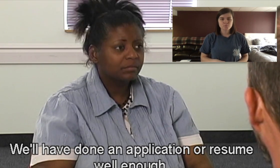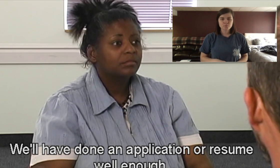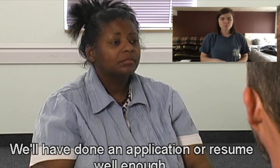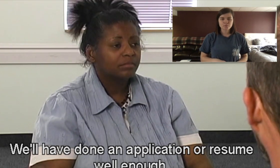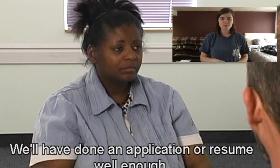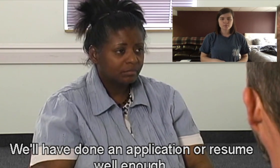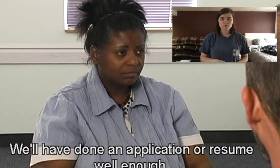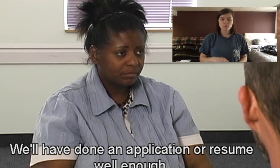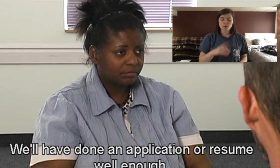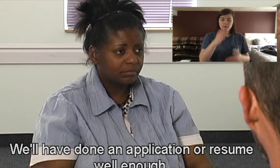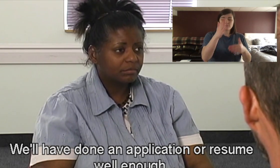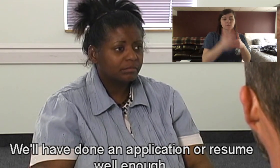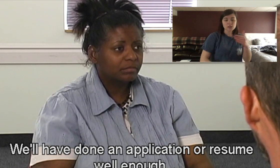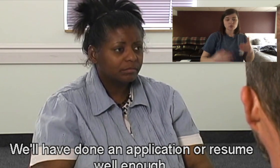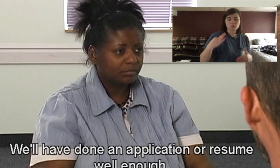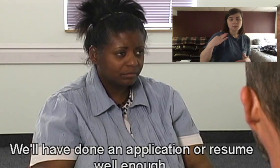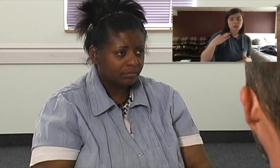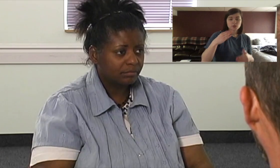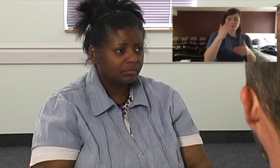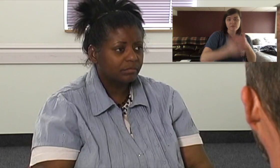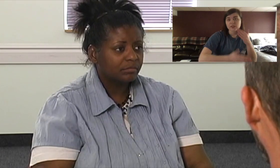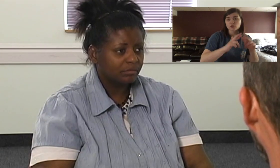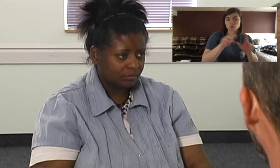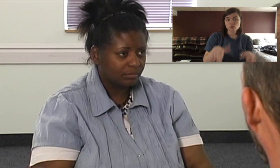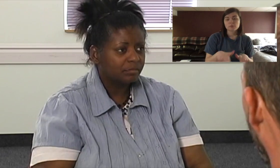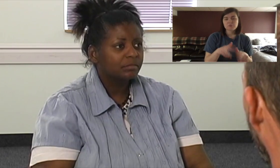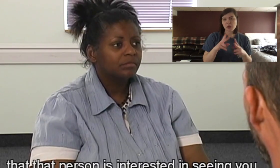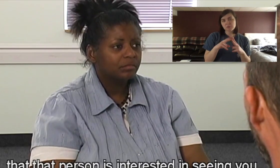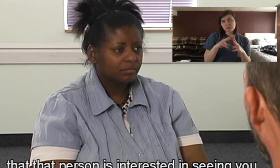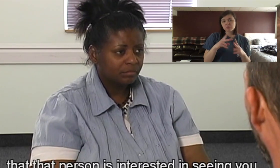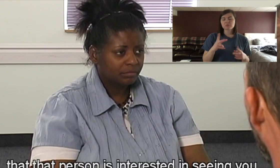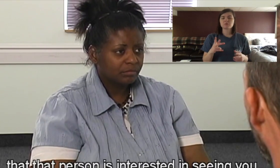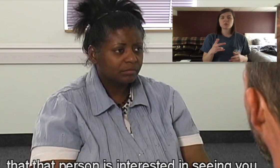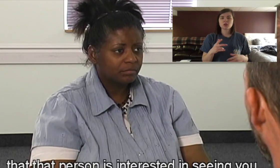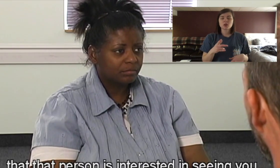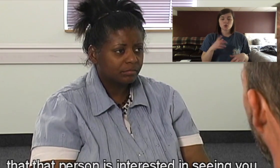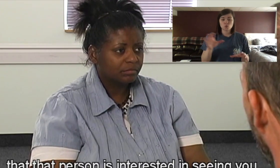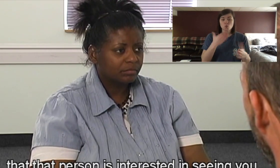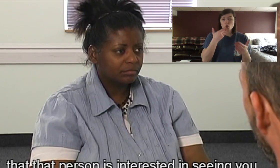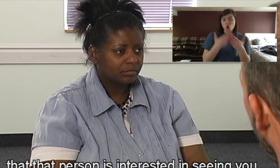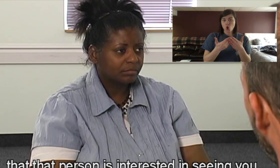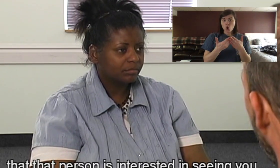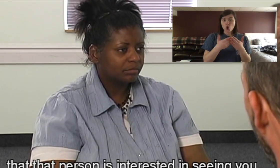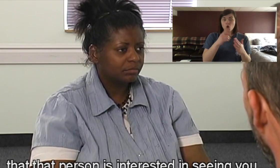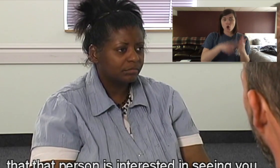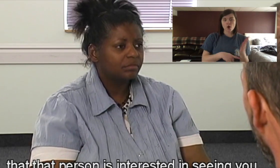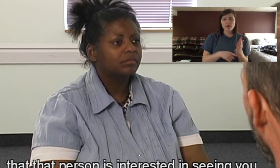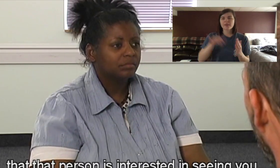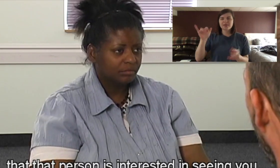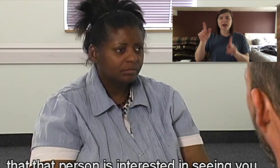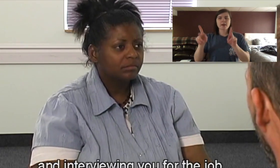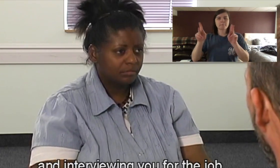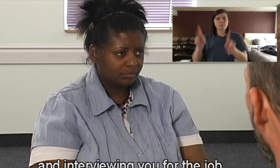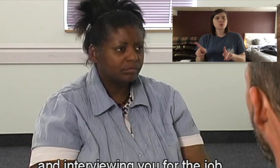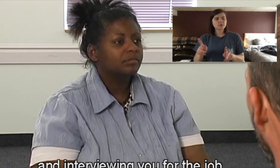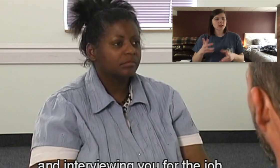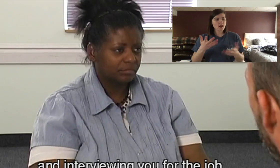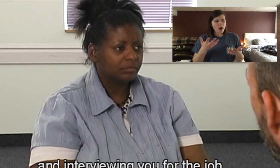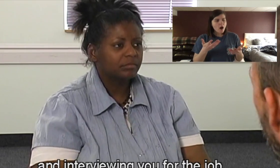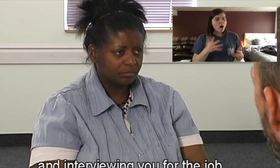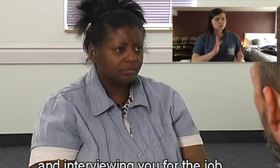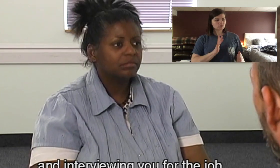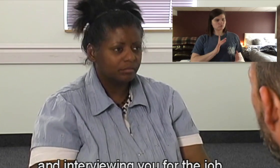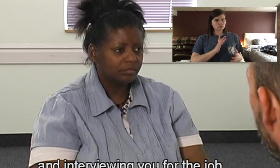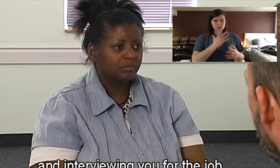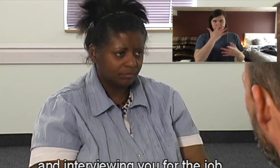We'll have done an application or resume well enough that that person is interested in seeing